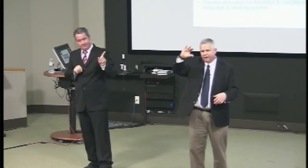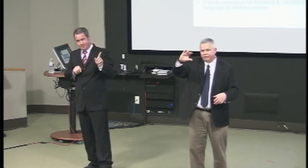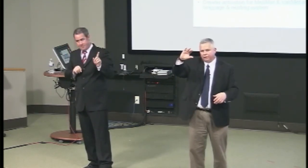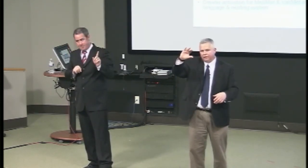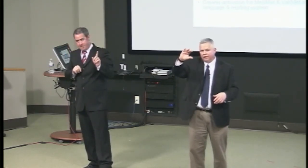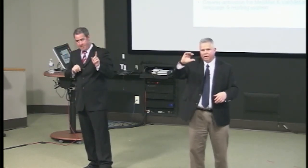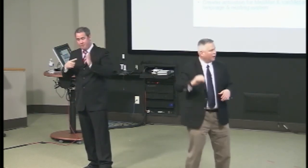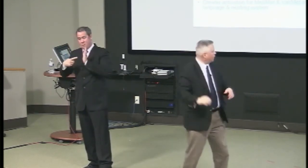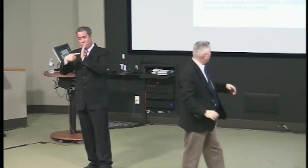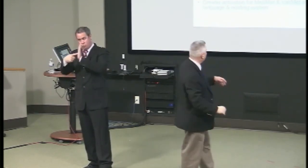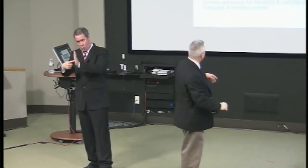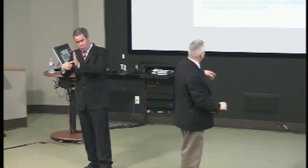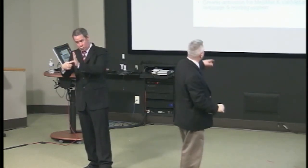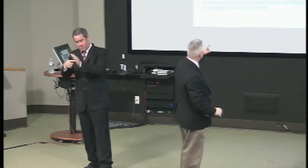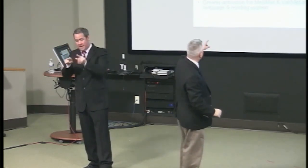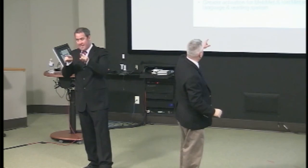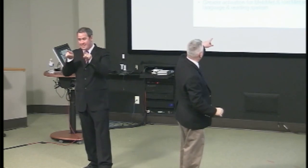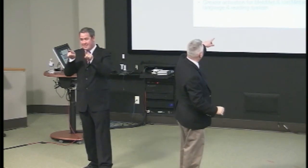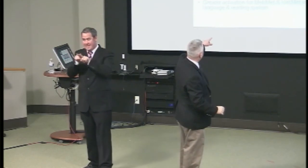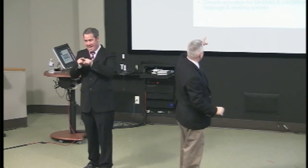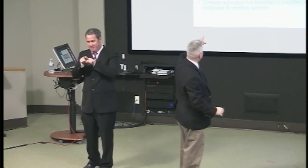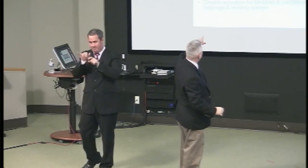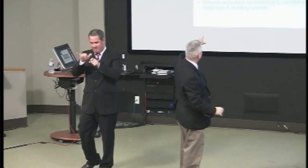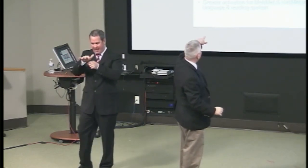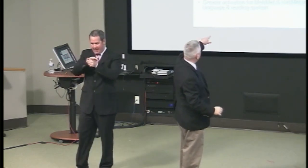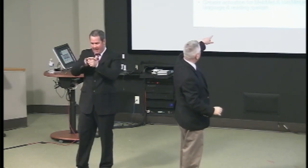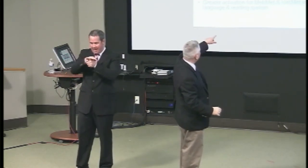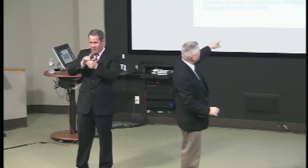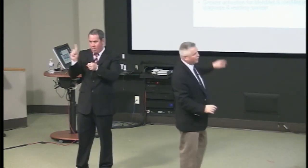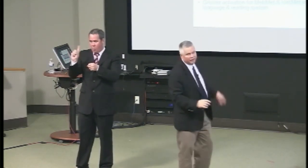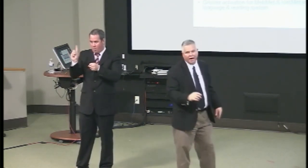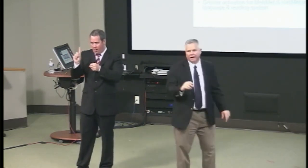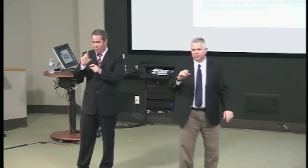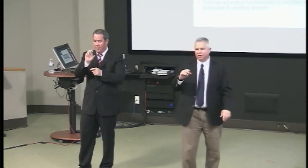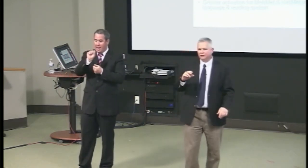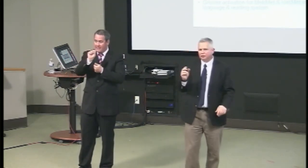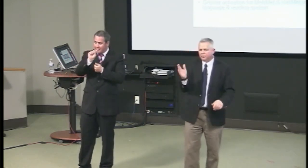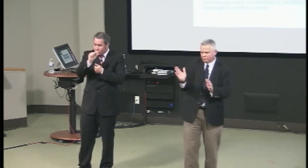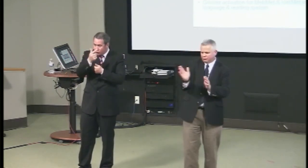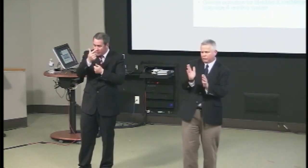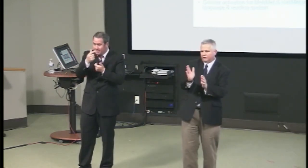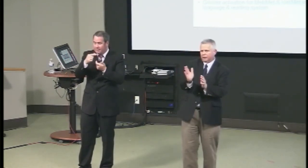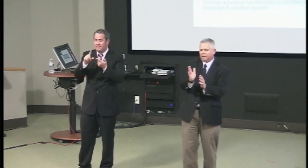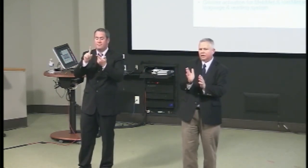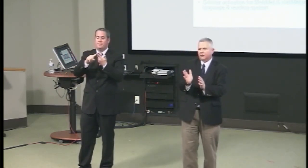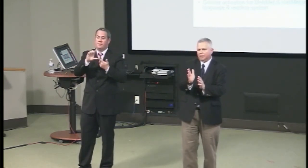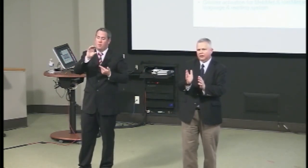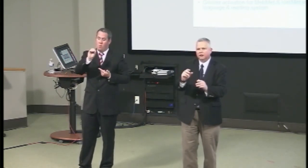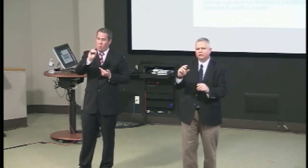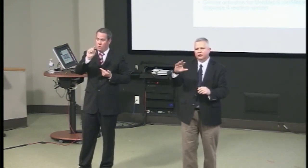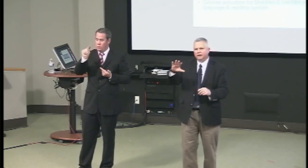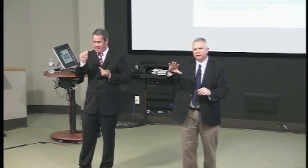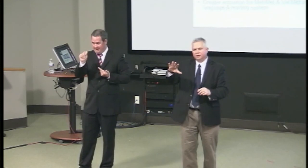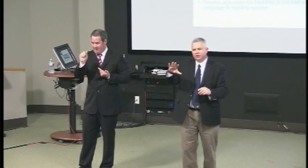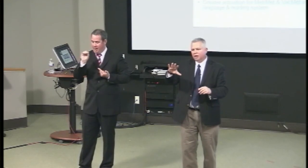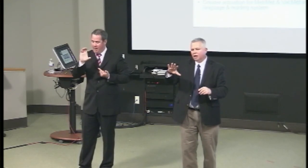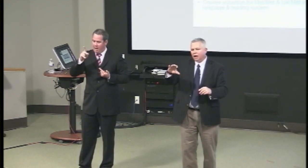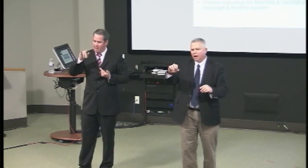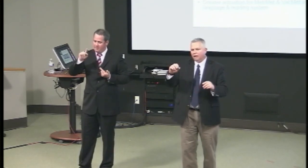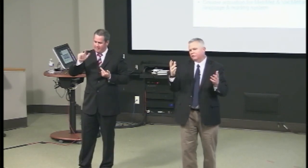poor readers differ, including in the STG and the OT and the IFG, a little bit more medial